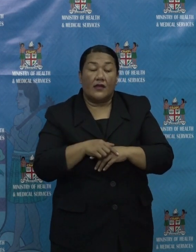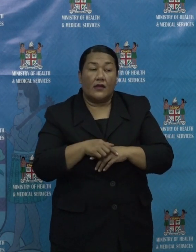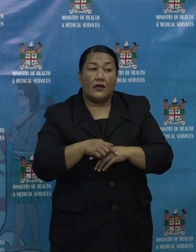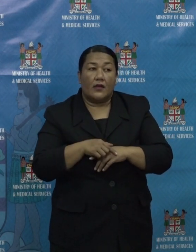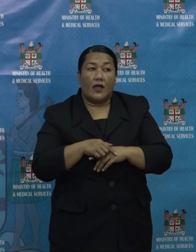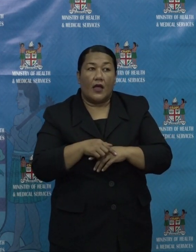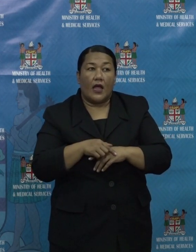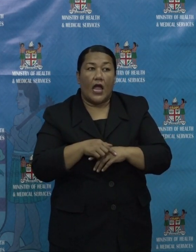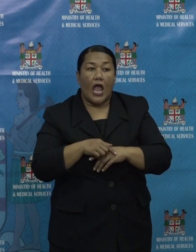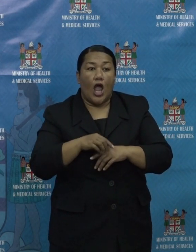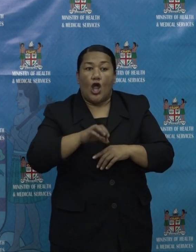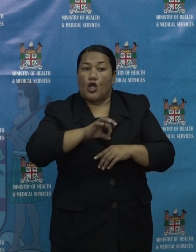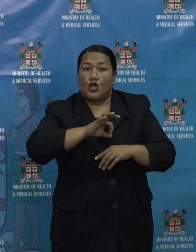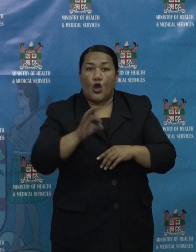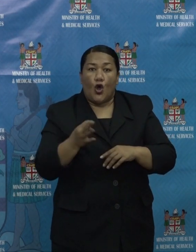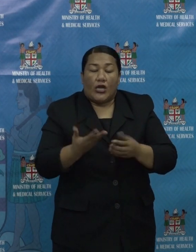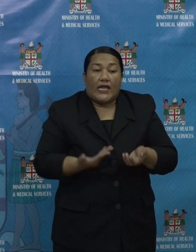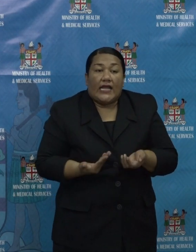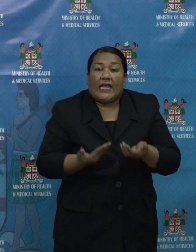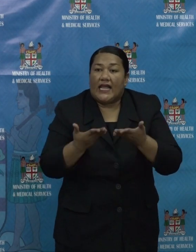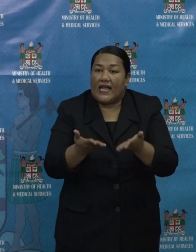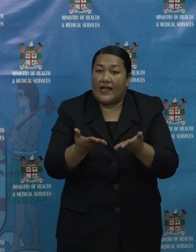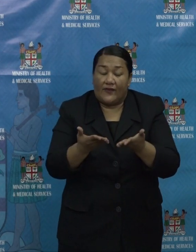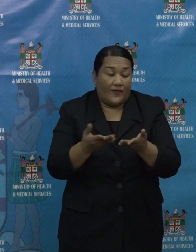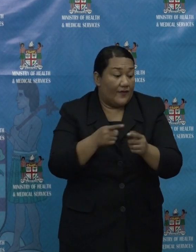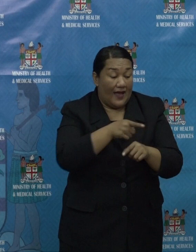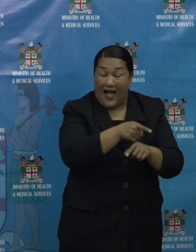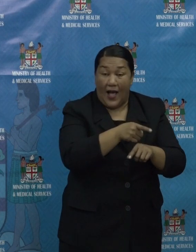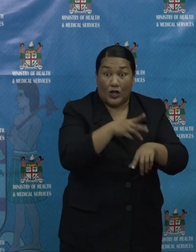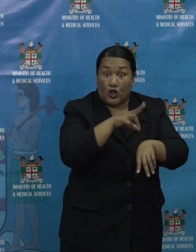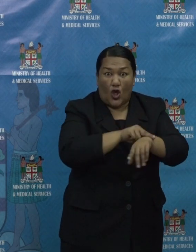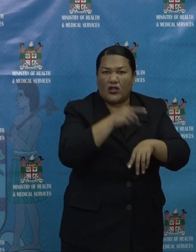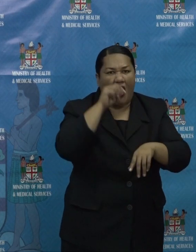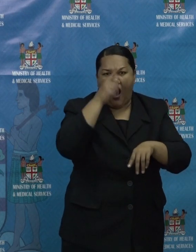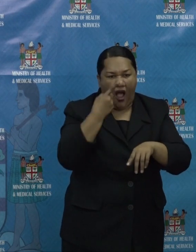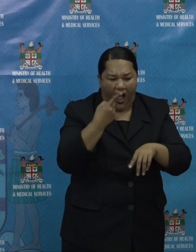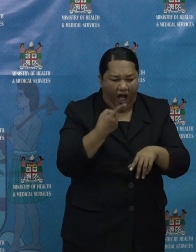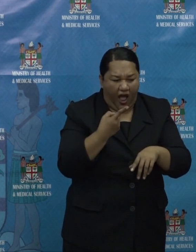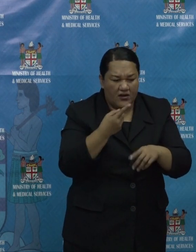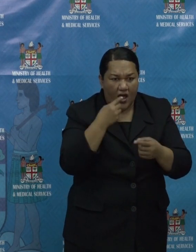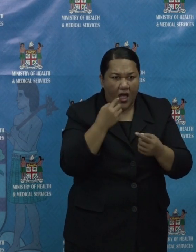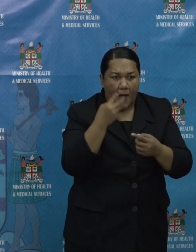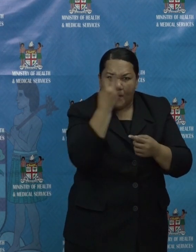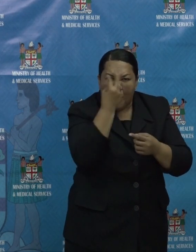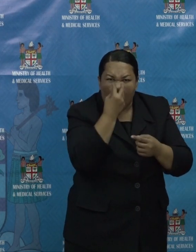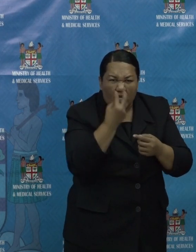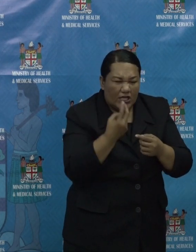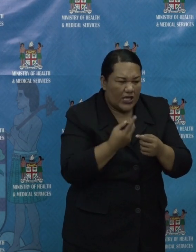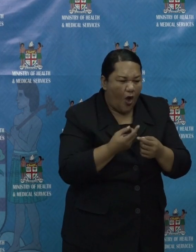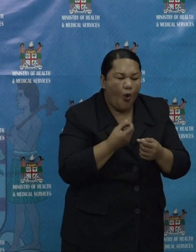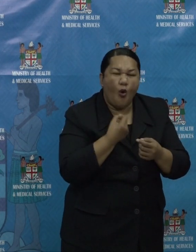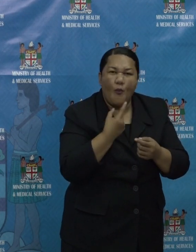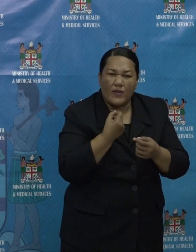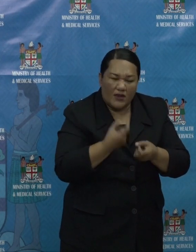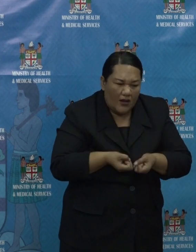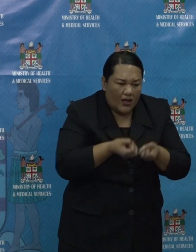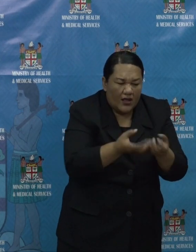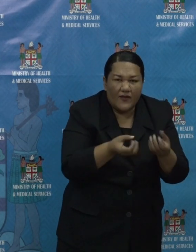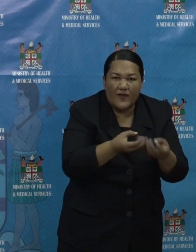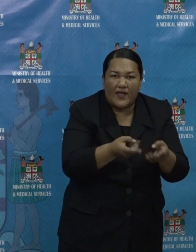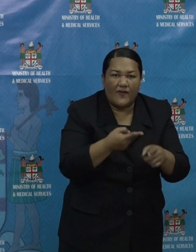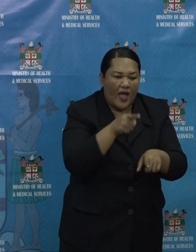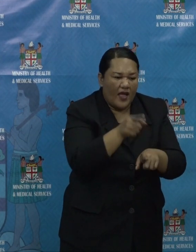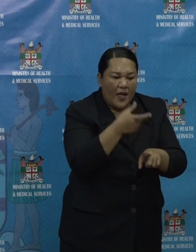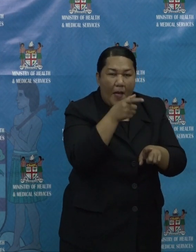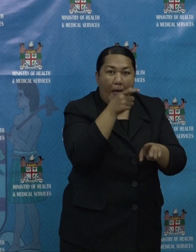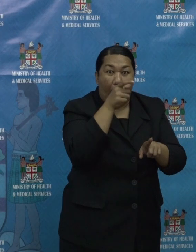their job and do their best to try and save people from a severe disease and dying of COVID-19. So we